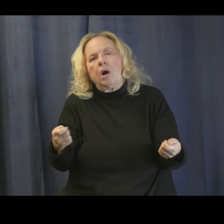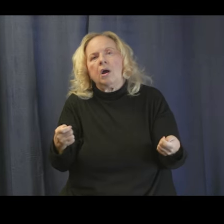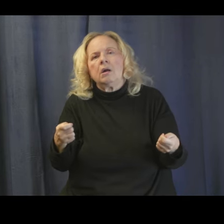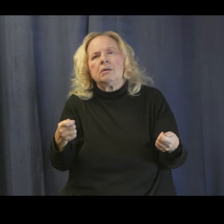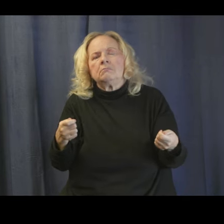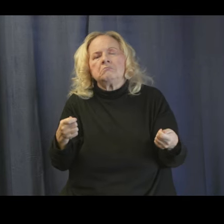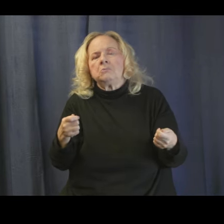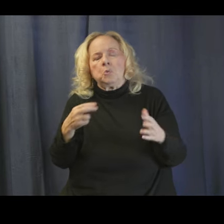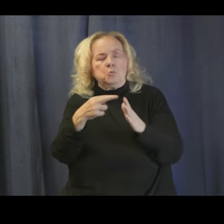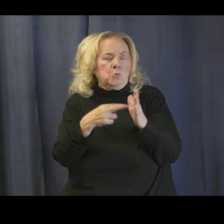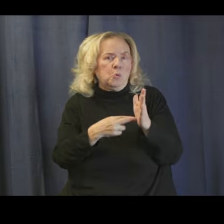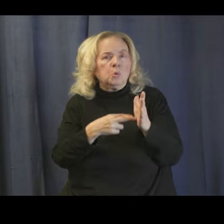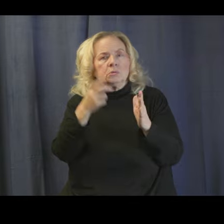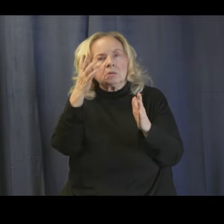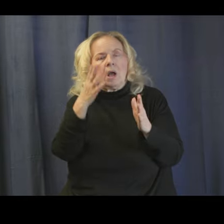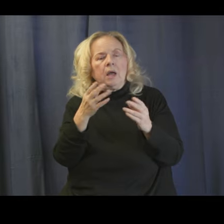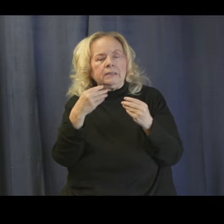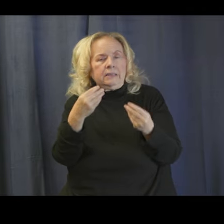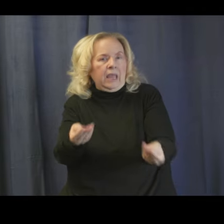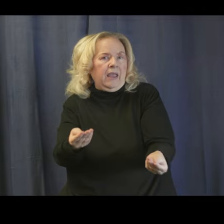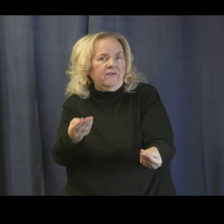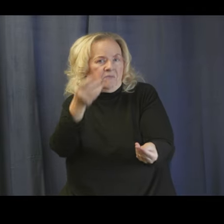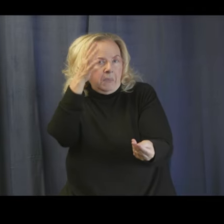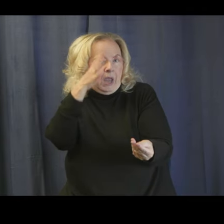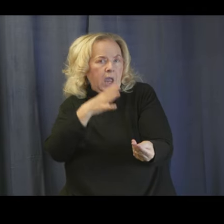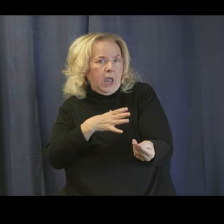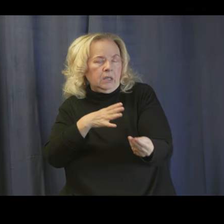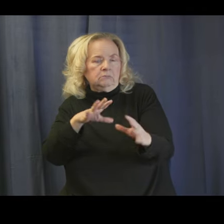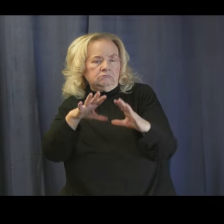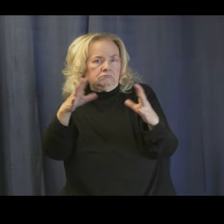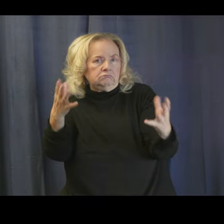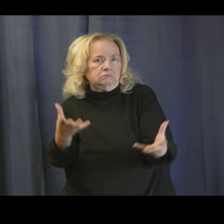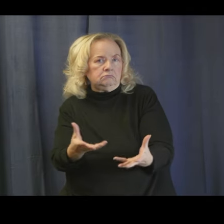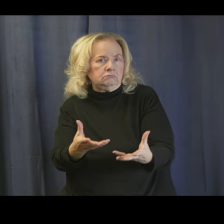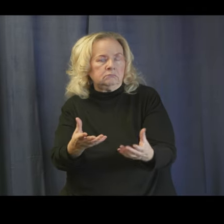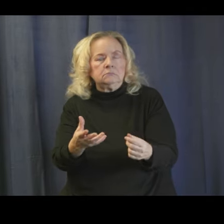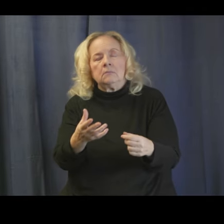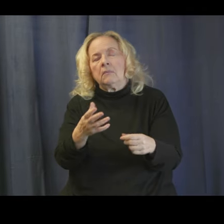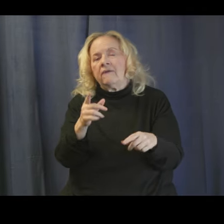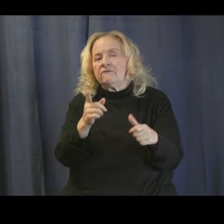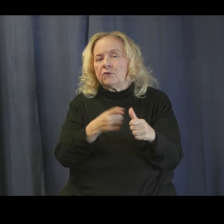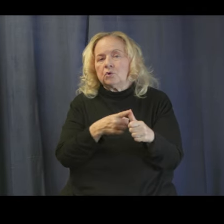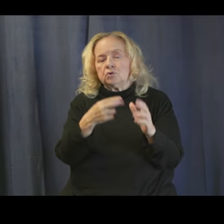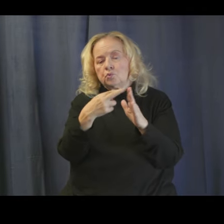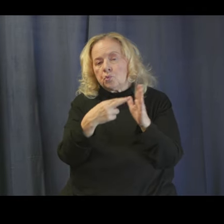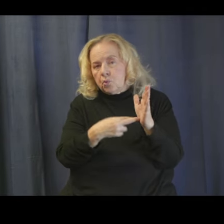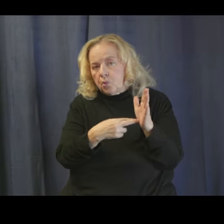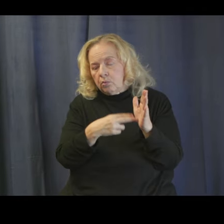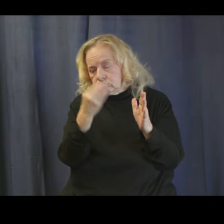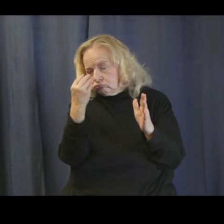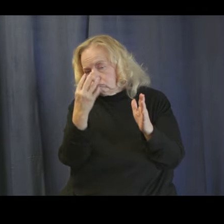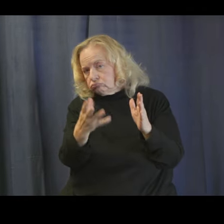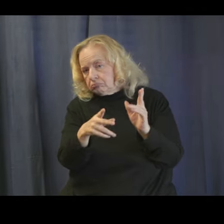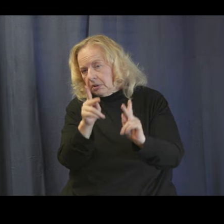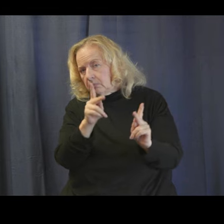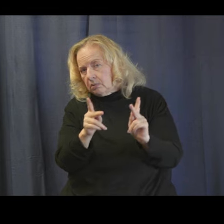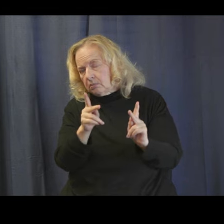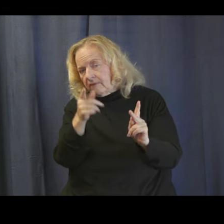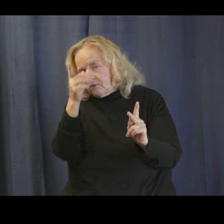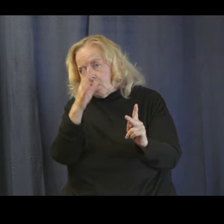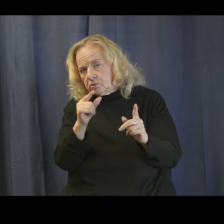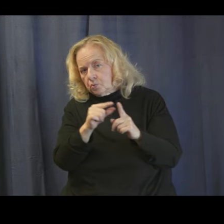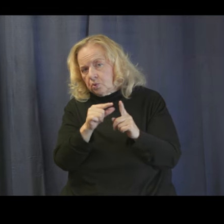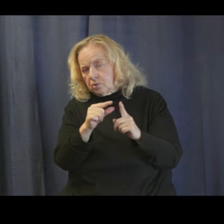in terms of rules that God gives mankind. And so here, that was the first rule, actually, of